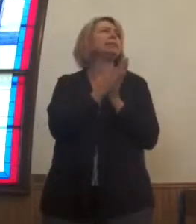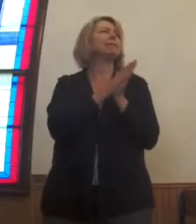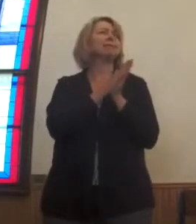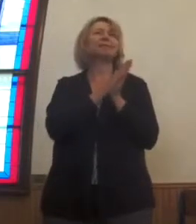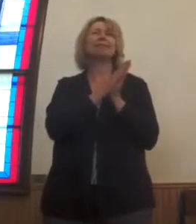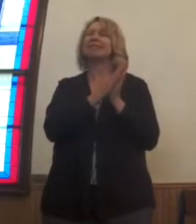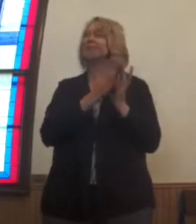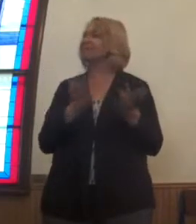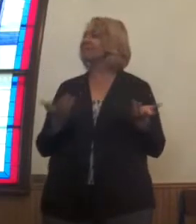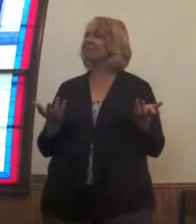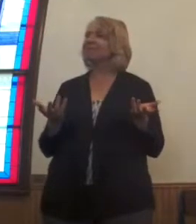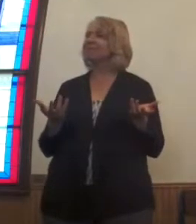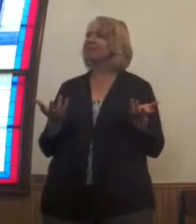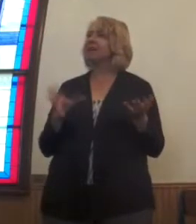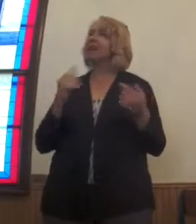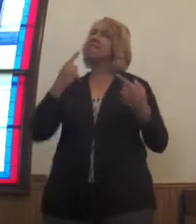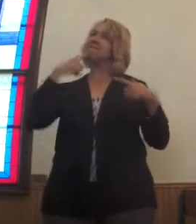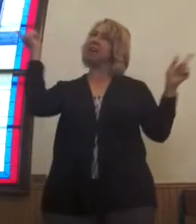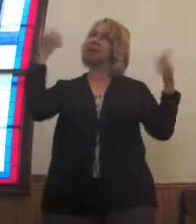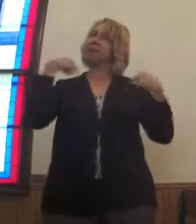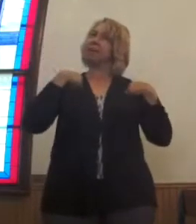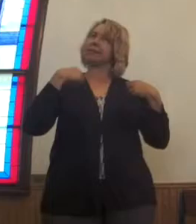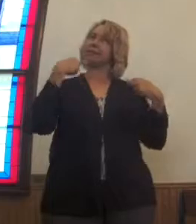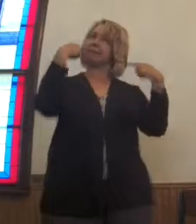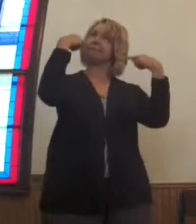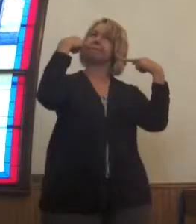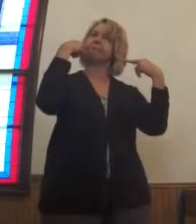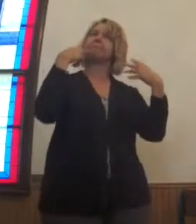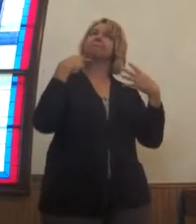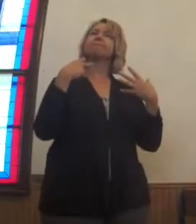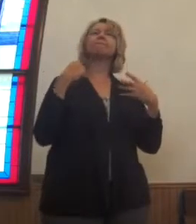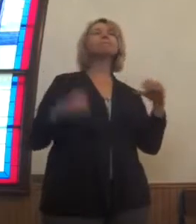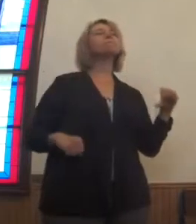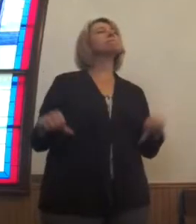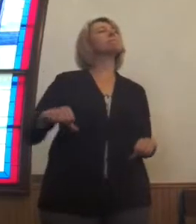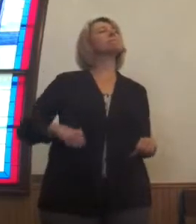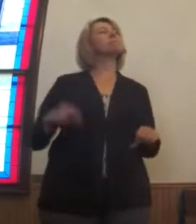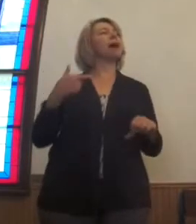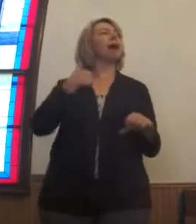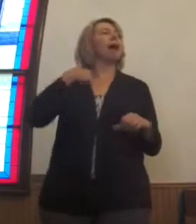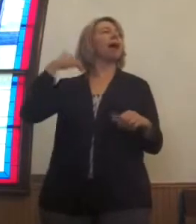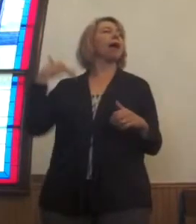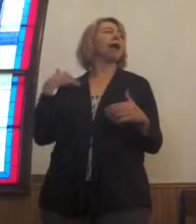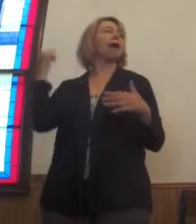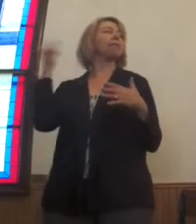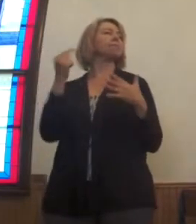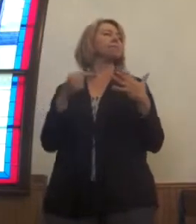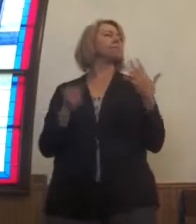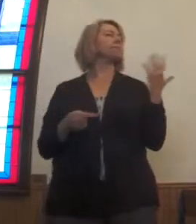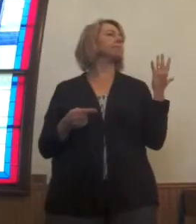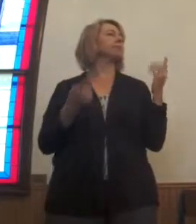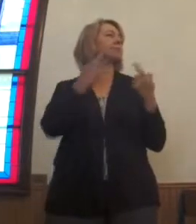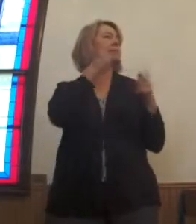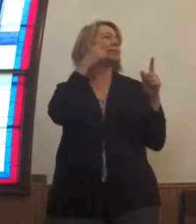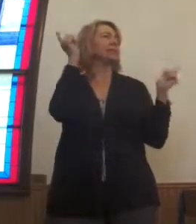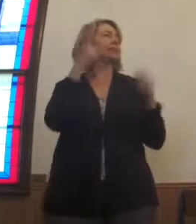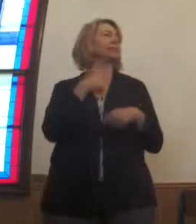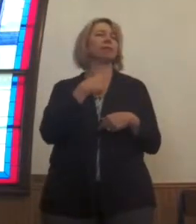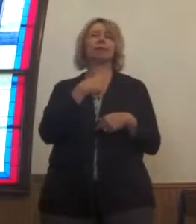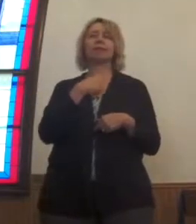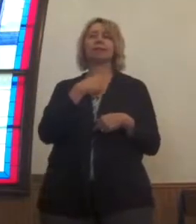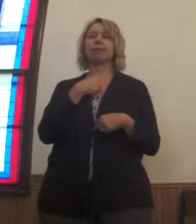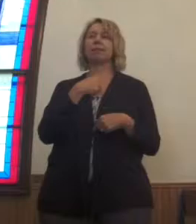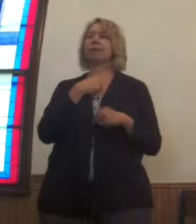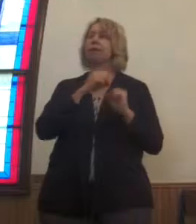They're out there with the fame and the fortune, and they're out there boasting about everything they have and the pleasures of their success. And